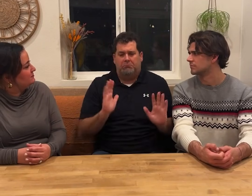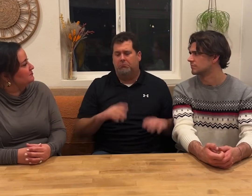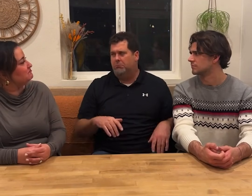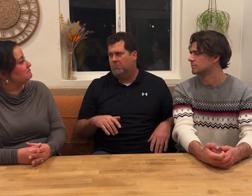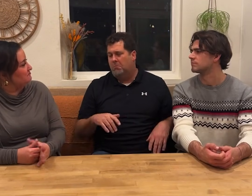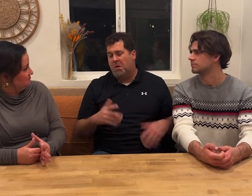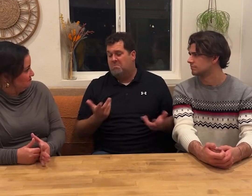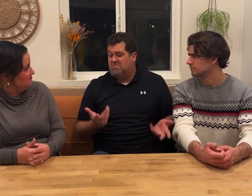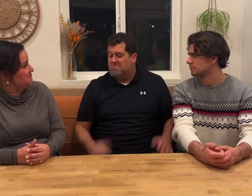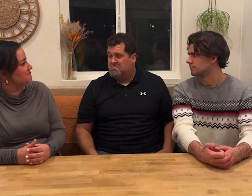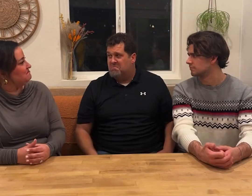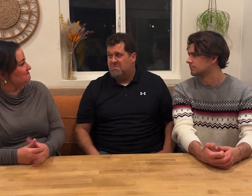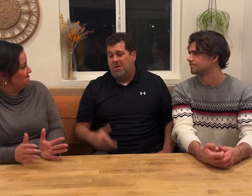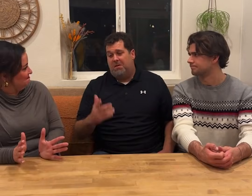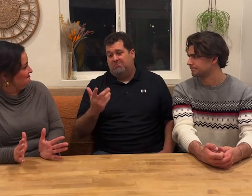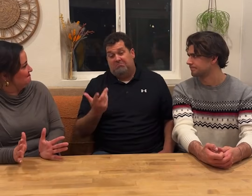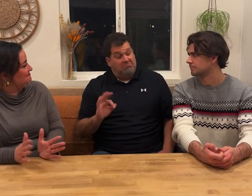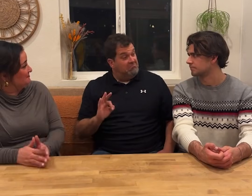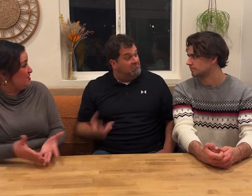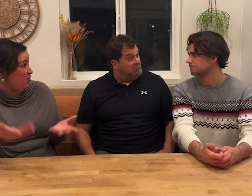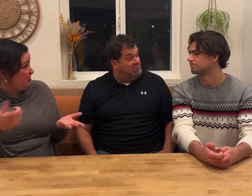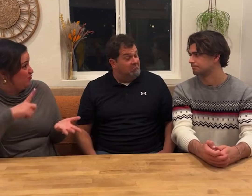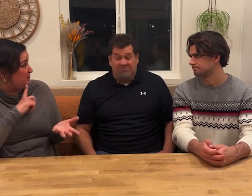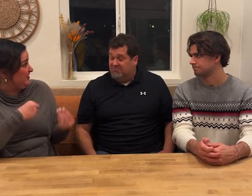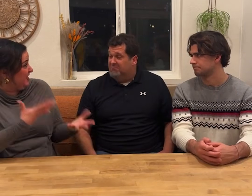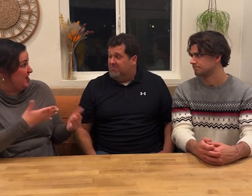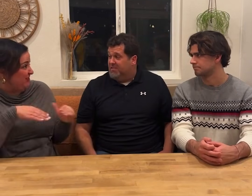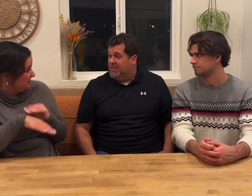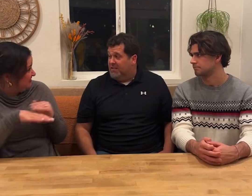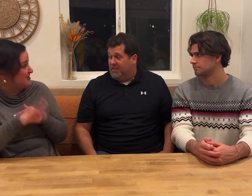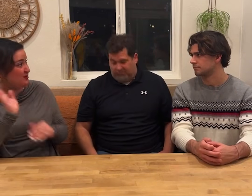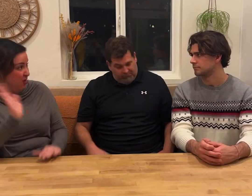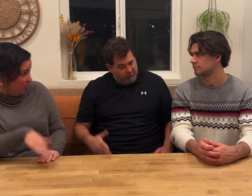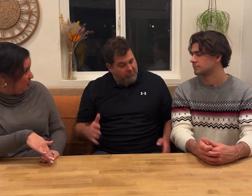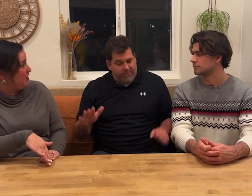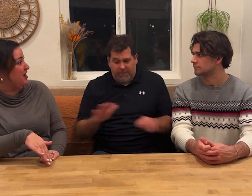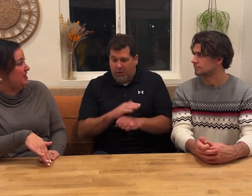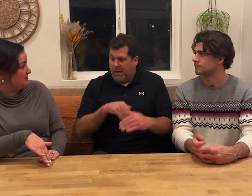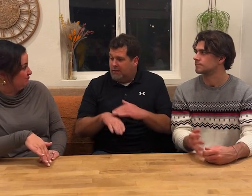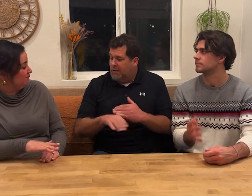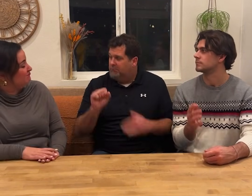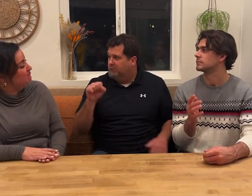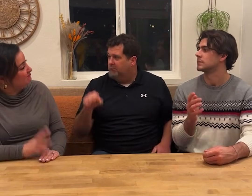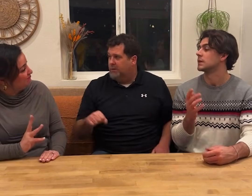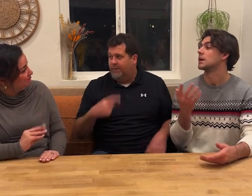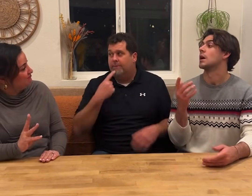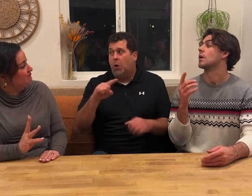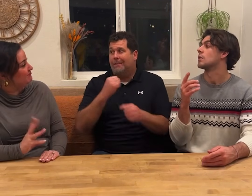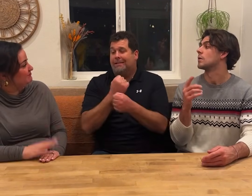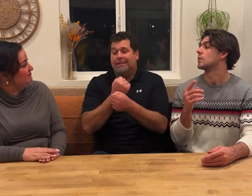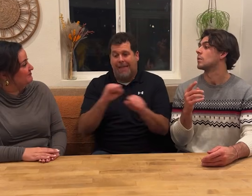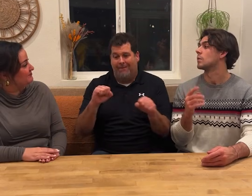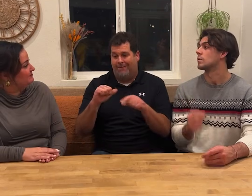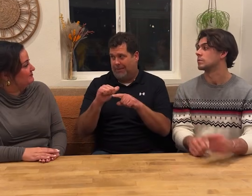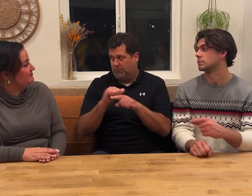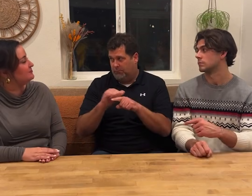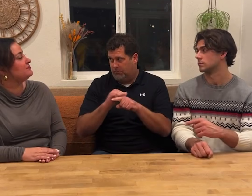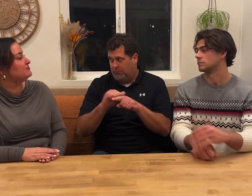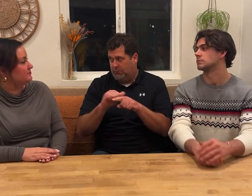2 of the same interpreters. Yeah. But that's about it. So they provided access the entire time. Well, especially